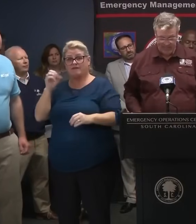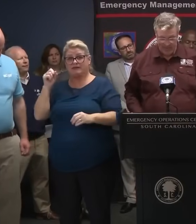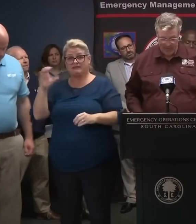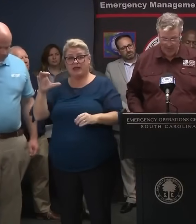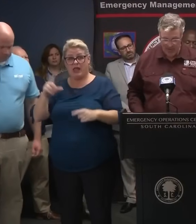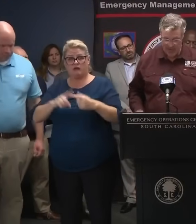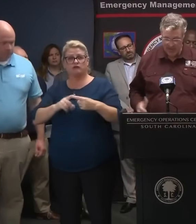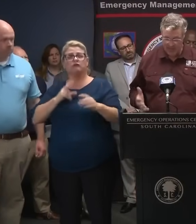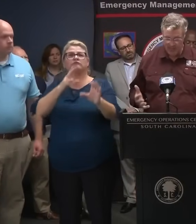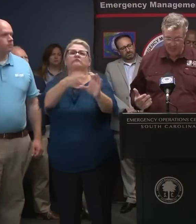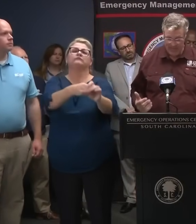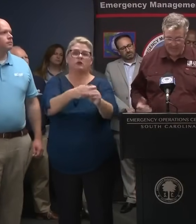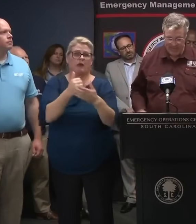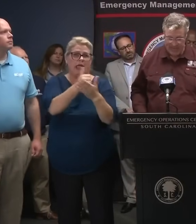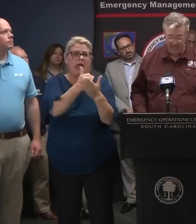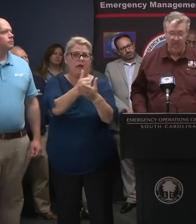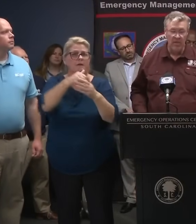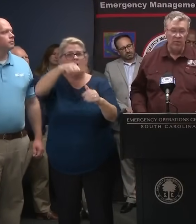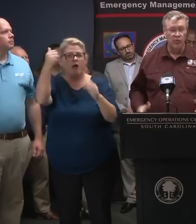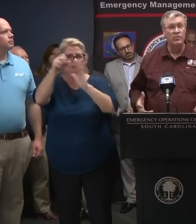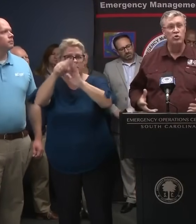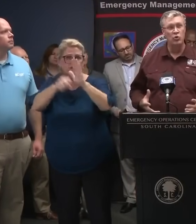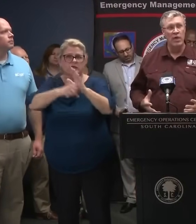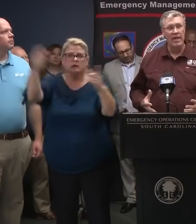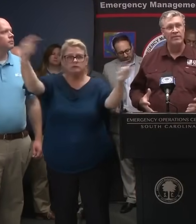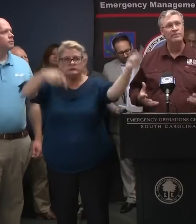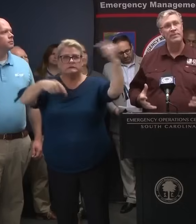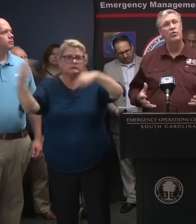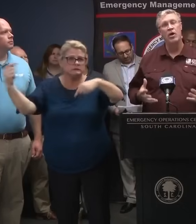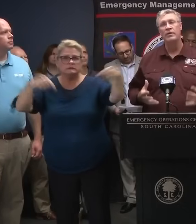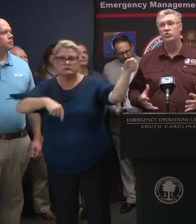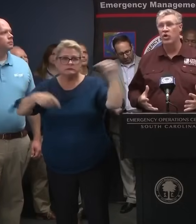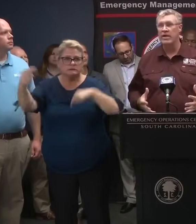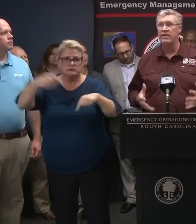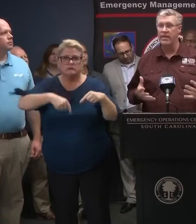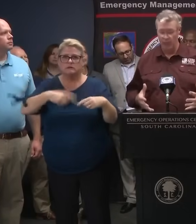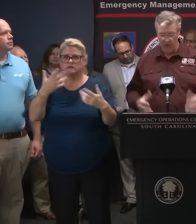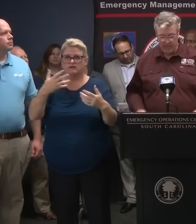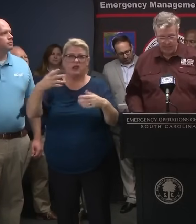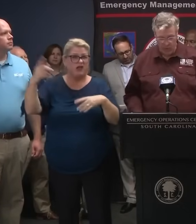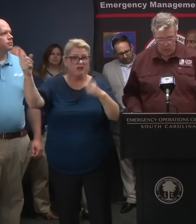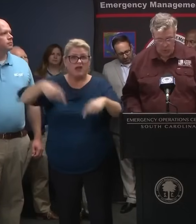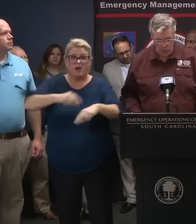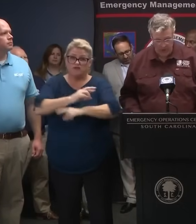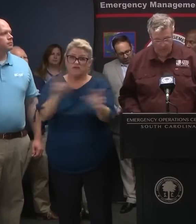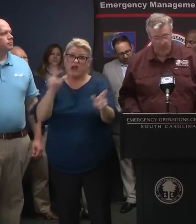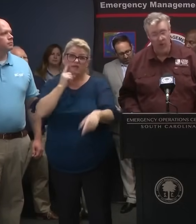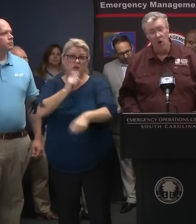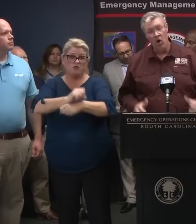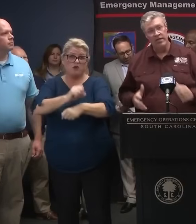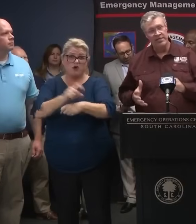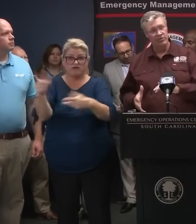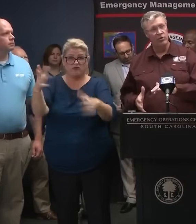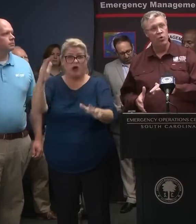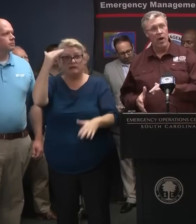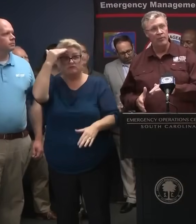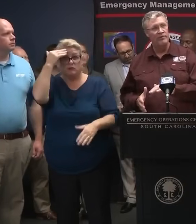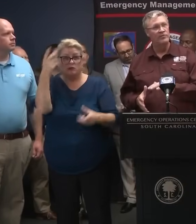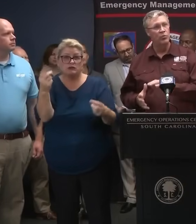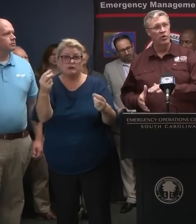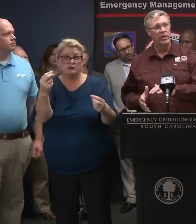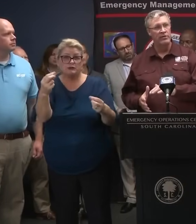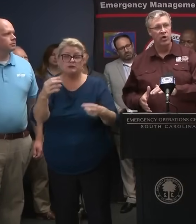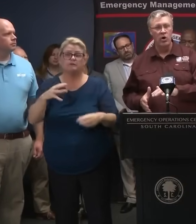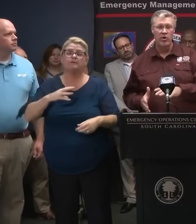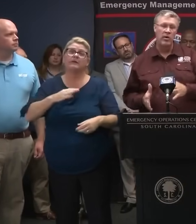join Team South Carolina, coming from many states, through mutual aid. These people come in trained and ready to go to work. Our eastern